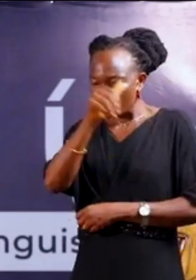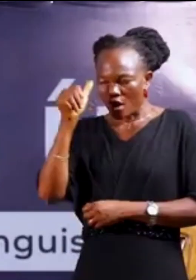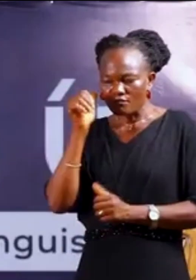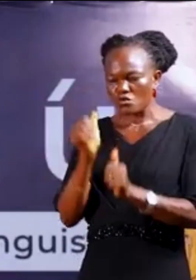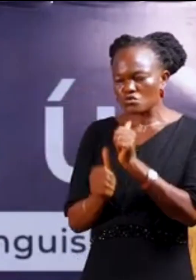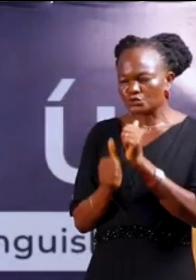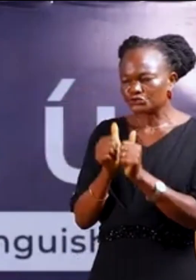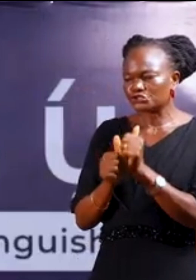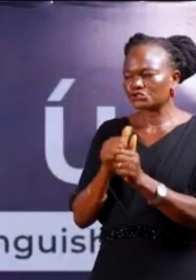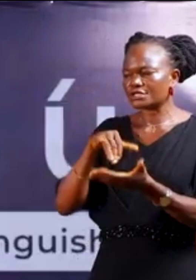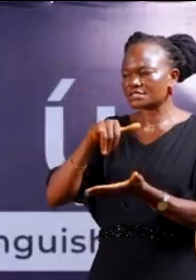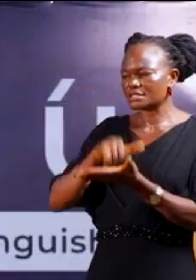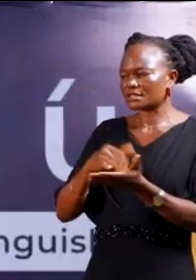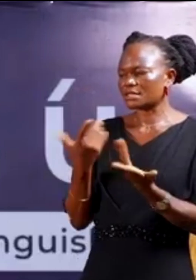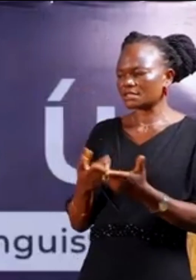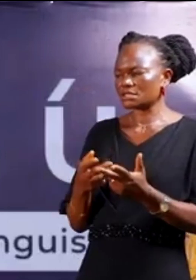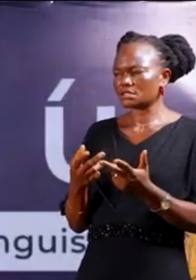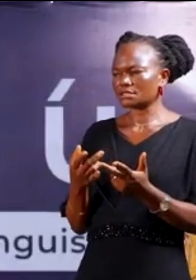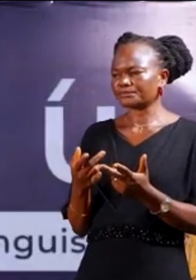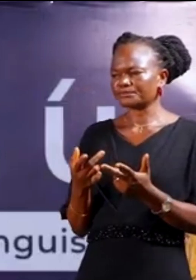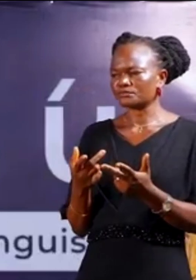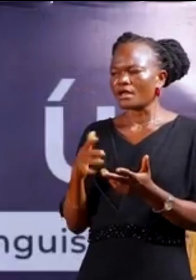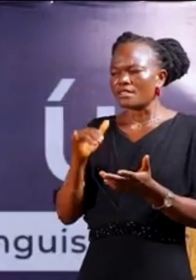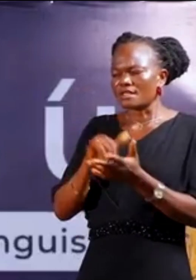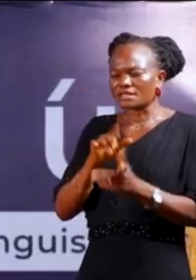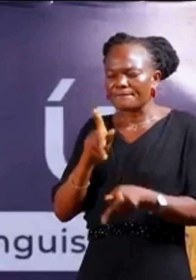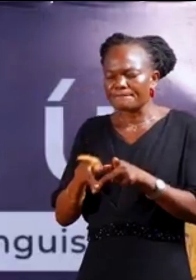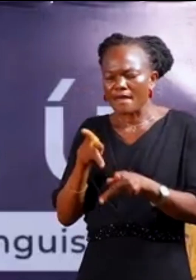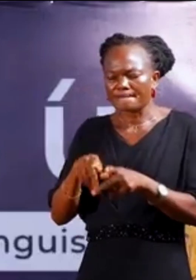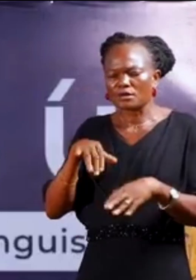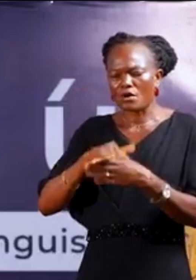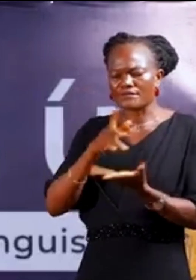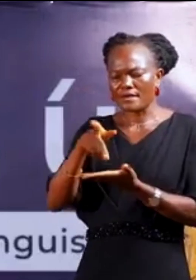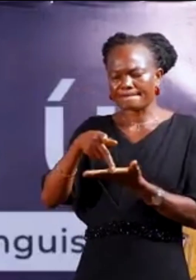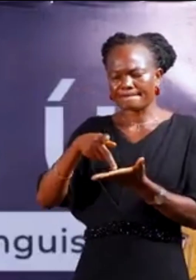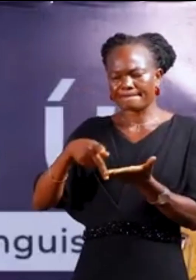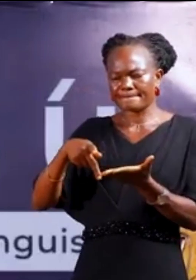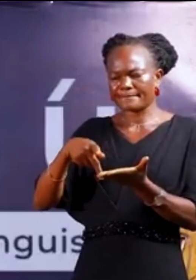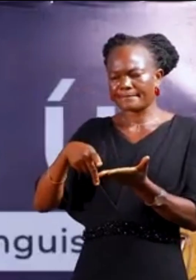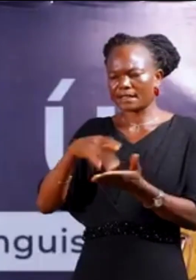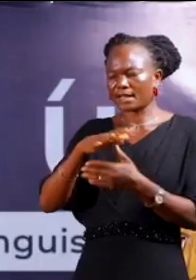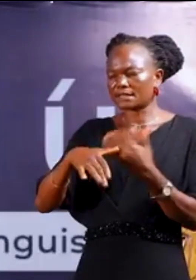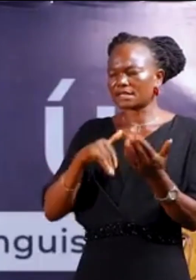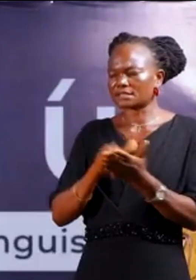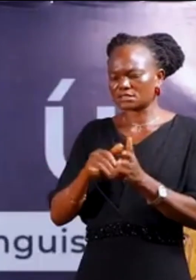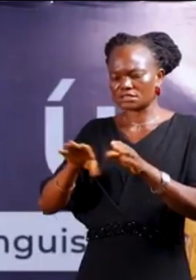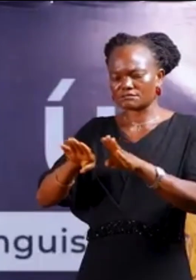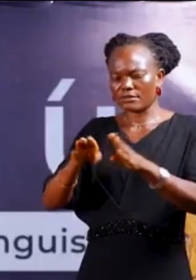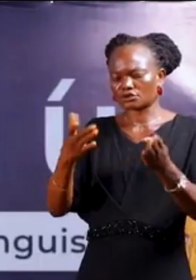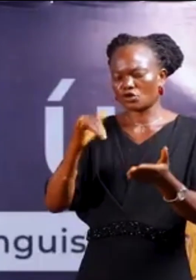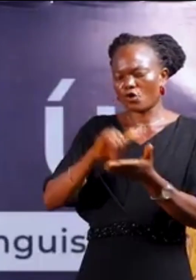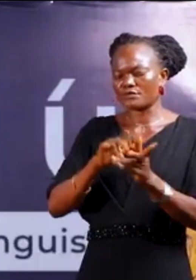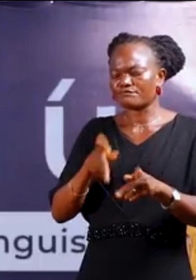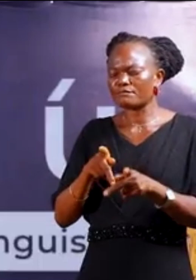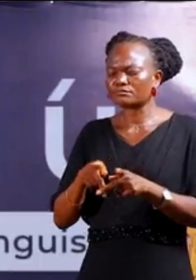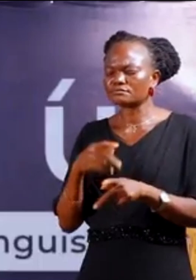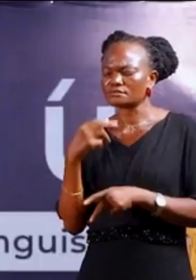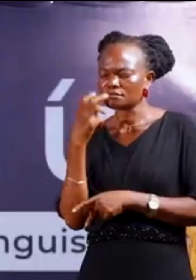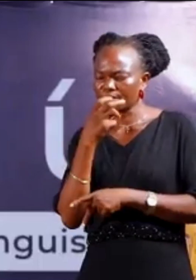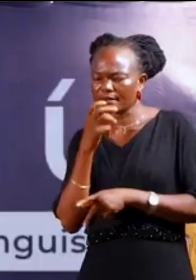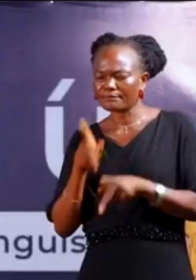weaves through this earliest human history. The peopling of the planet, the expansion of Bantu-speaking